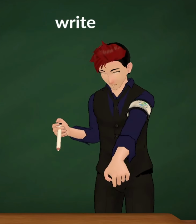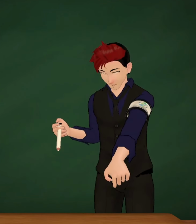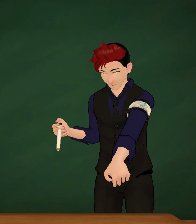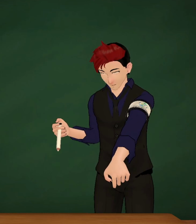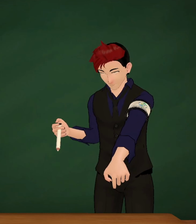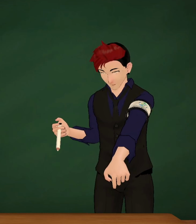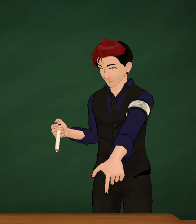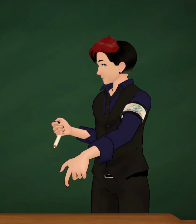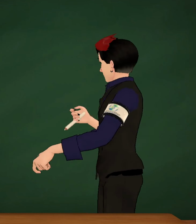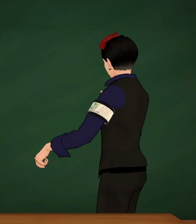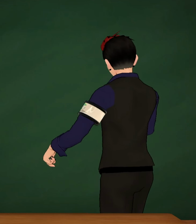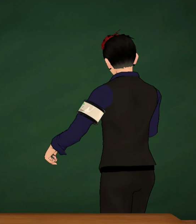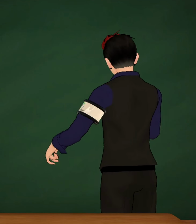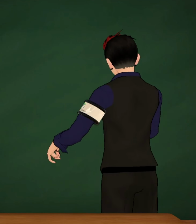Give me a blank. There we go. Okay.